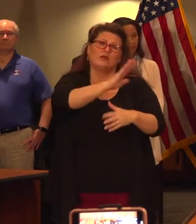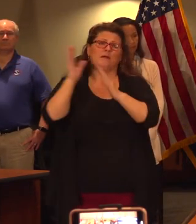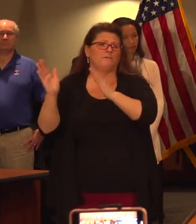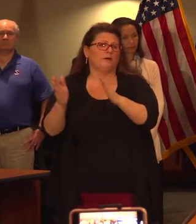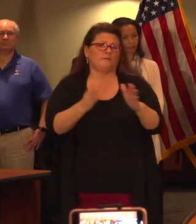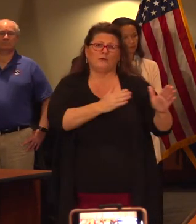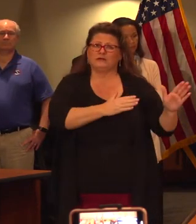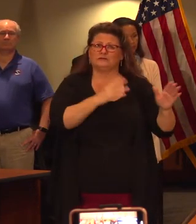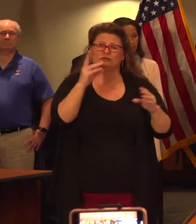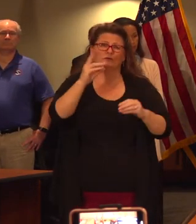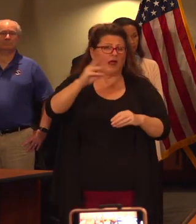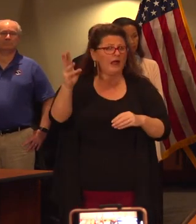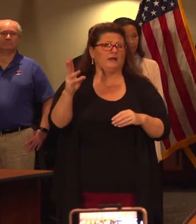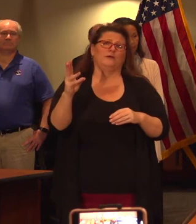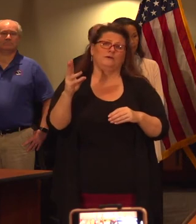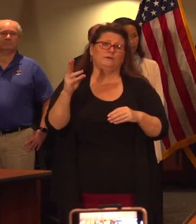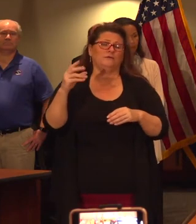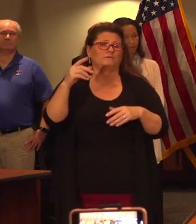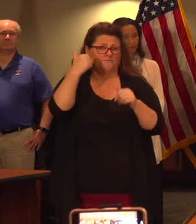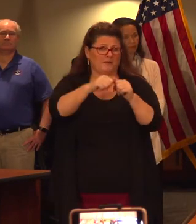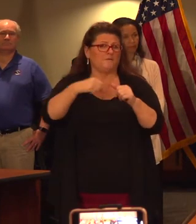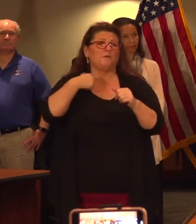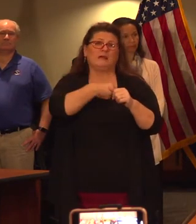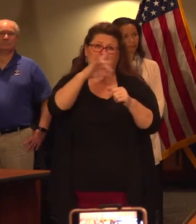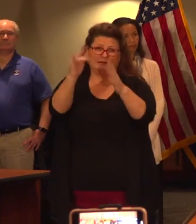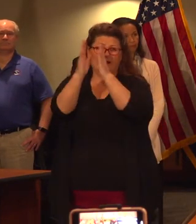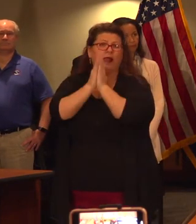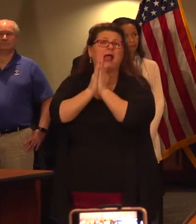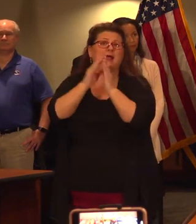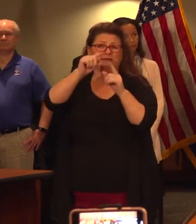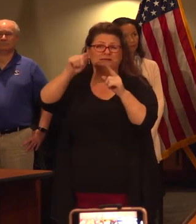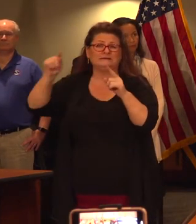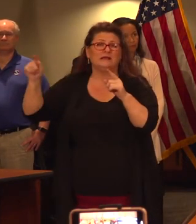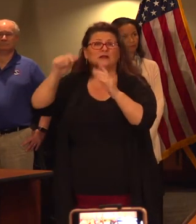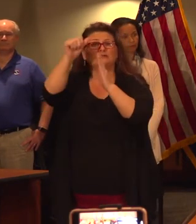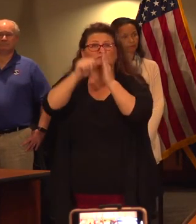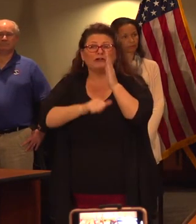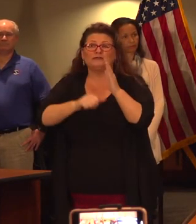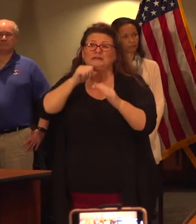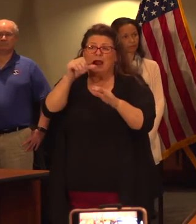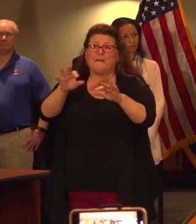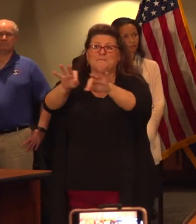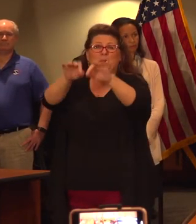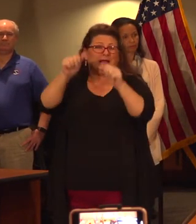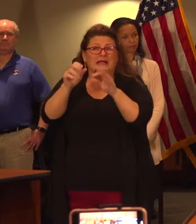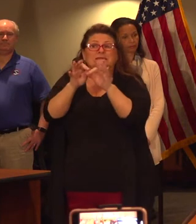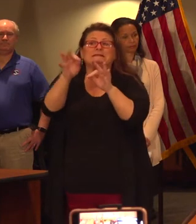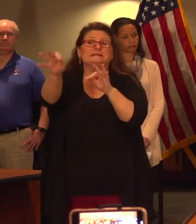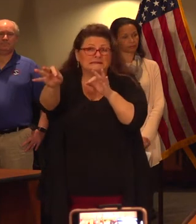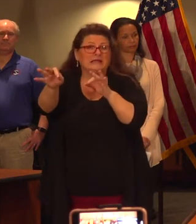did. As you know, we asked them to consider reducing elective surgeries as much as they could to make